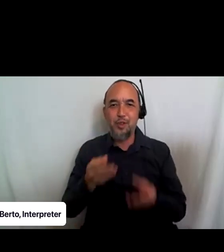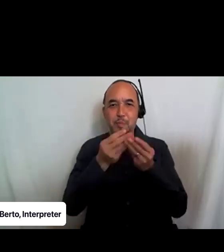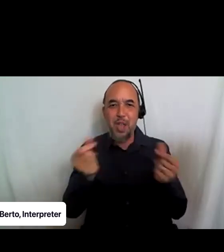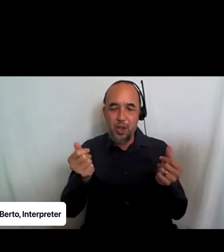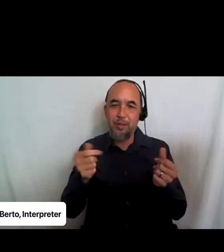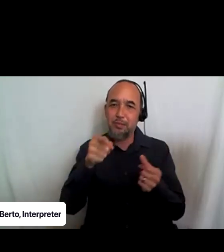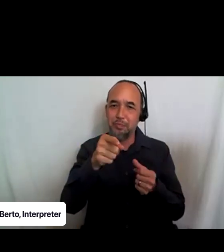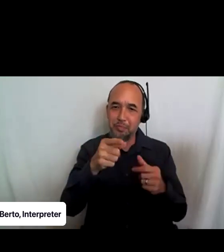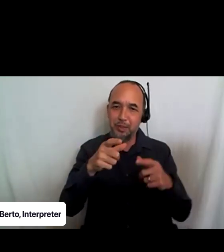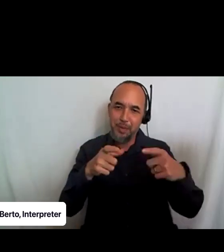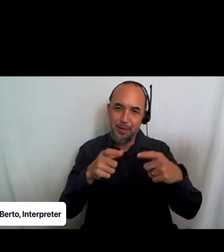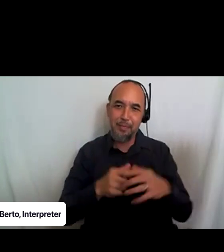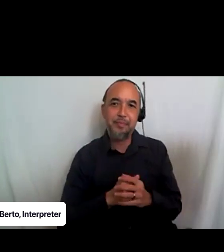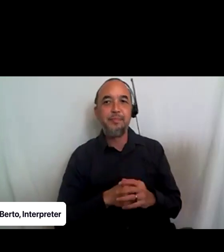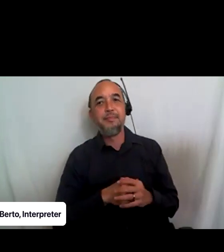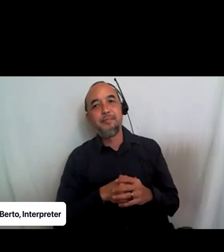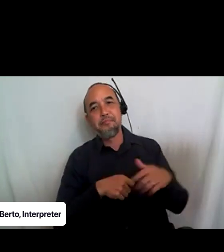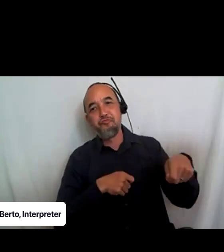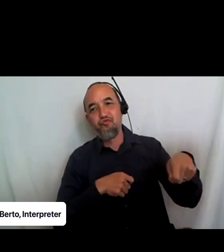pan. Just turn your frying pan on